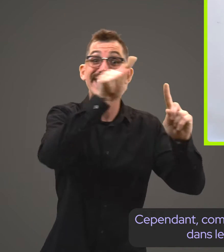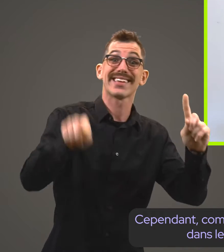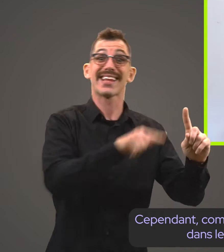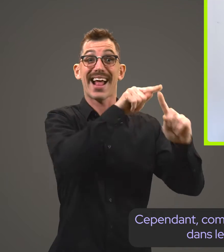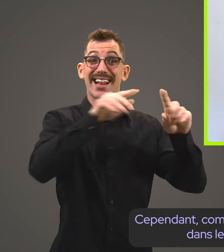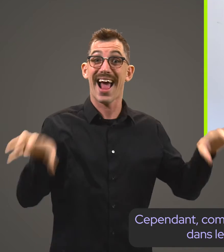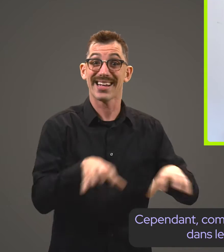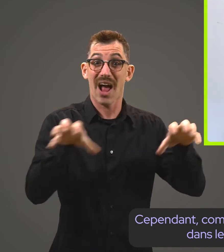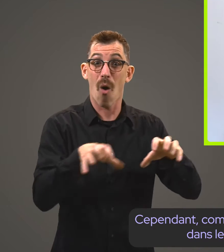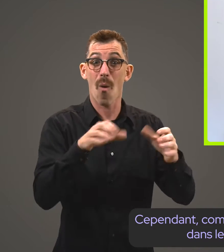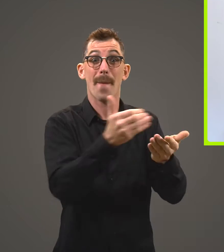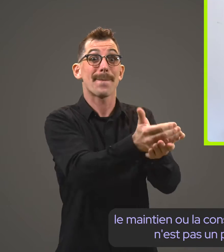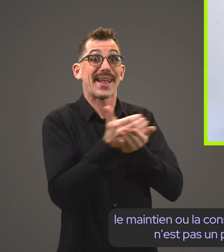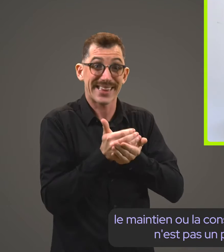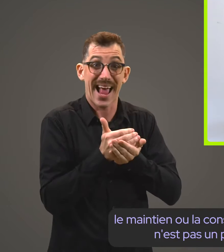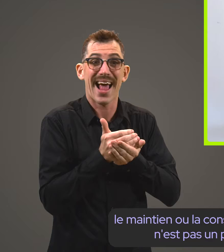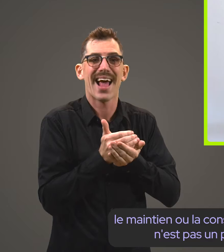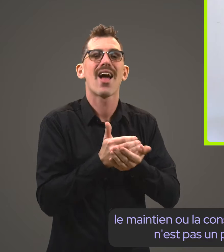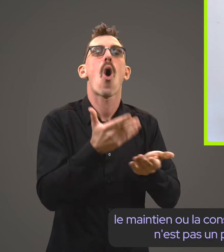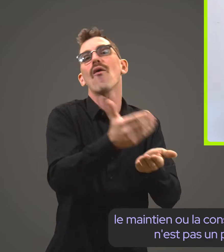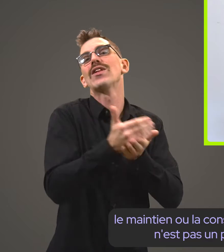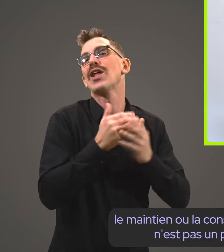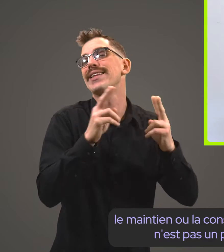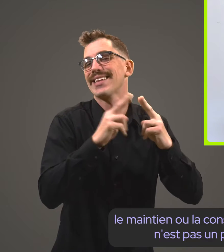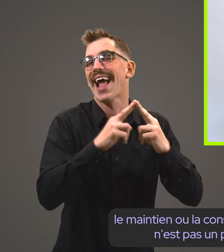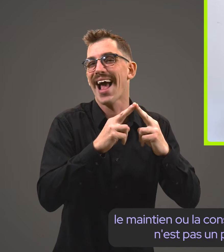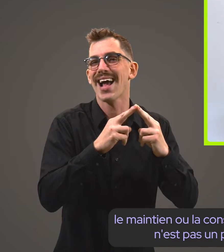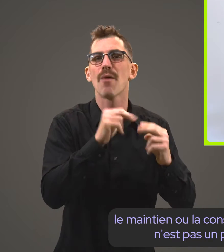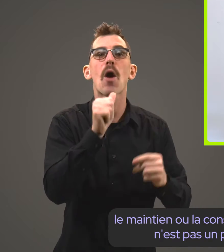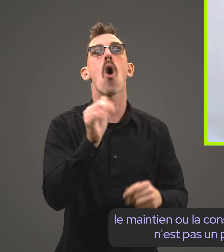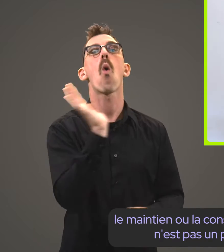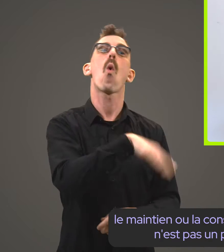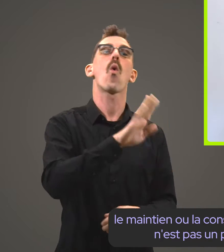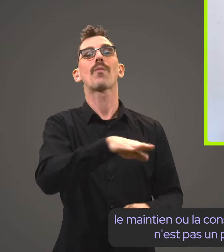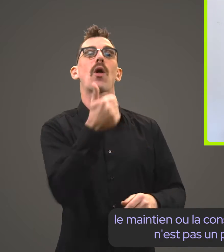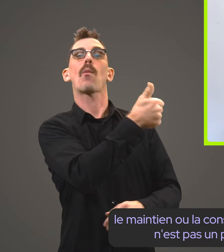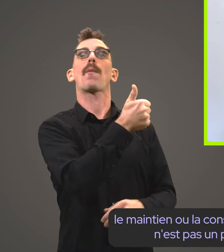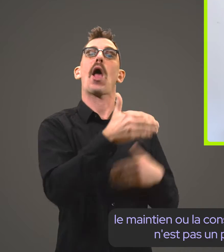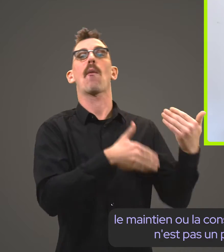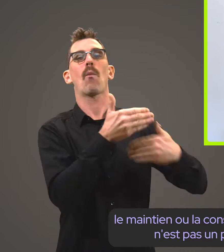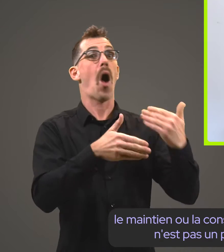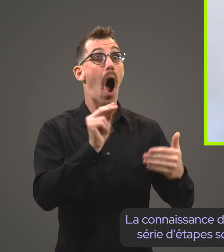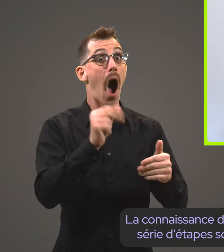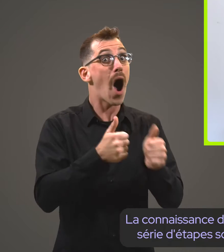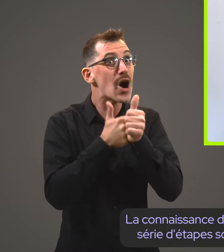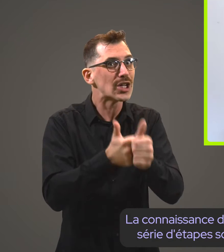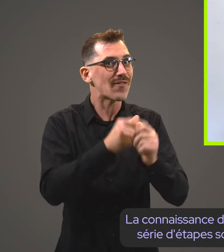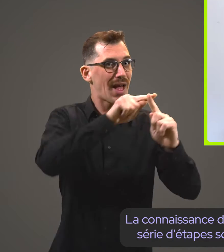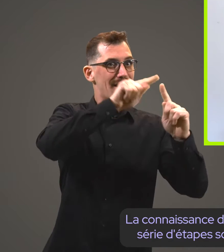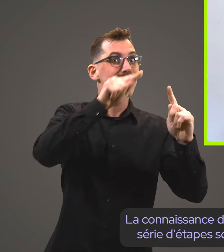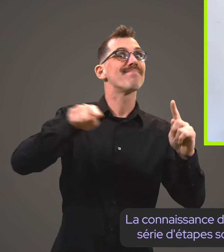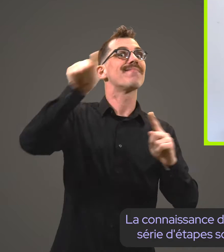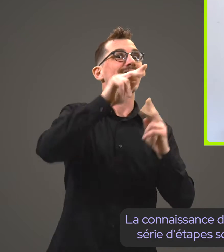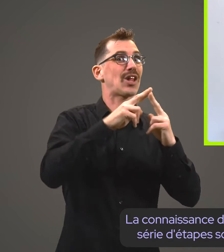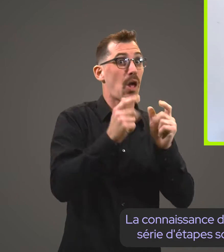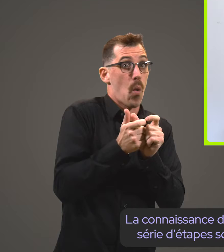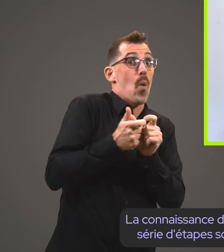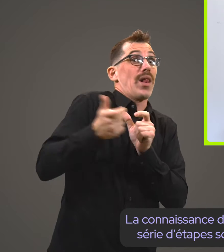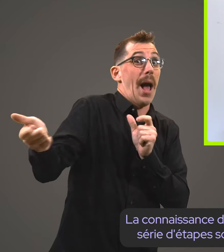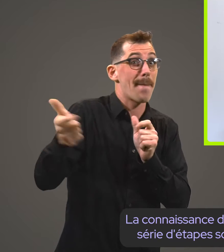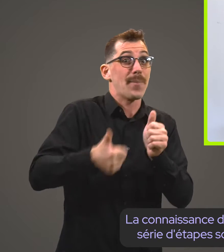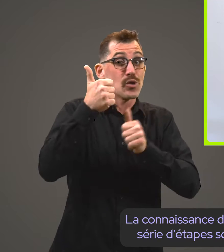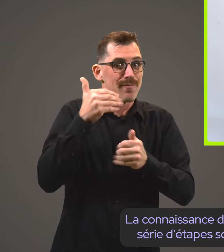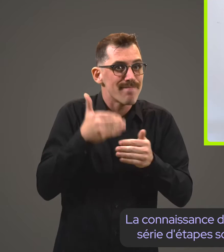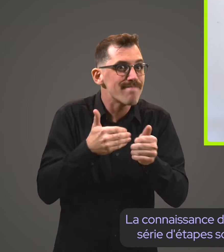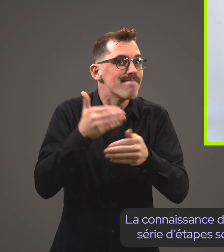we can see from the action cycle, sustaining or retaining knowledge is not a standalone process. Sustained knowledge is the result of a